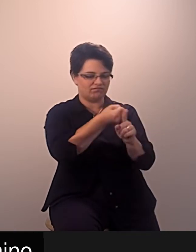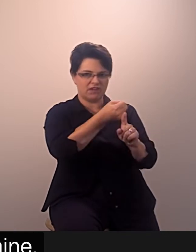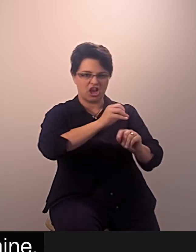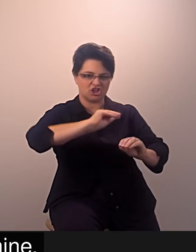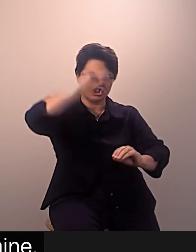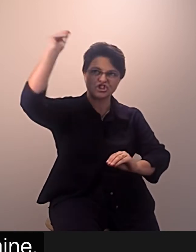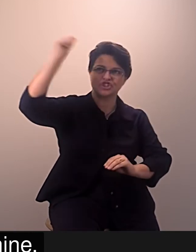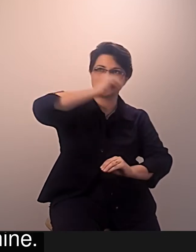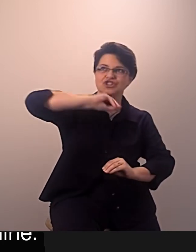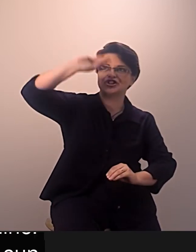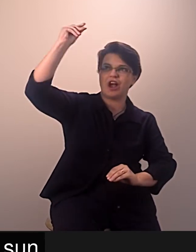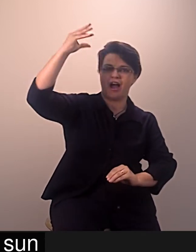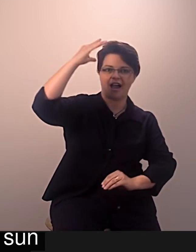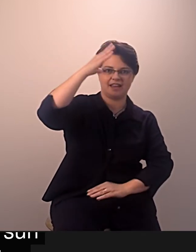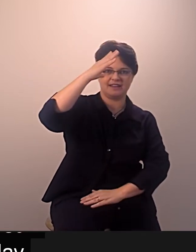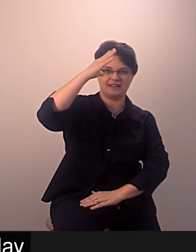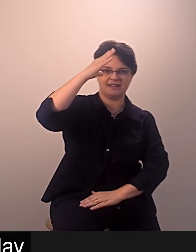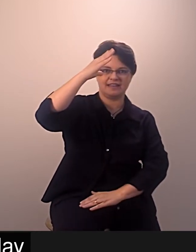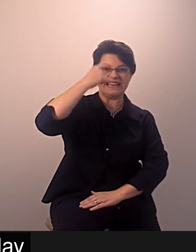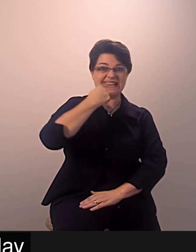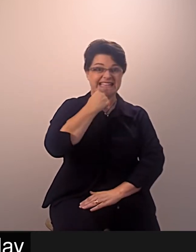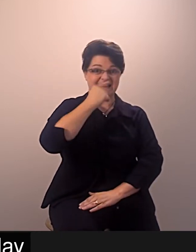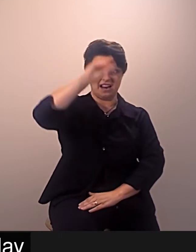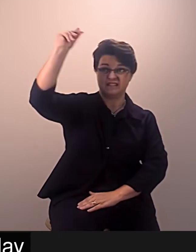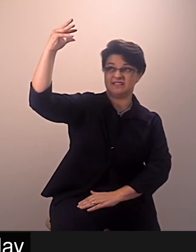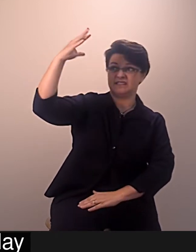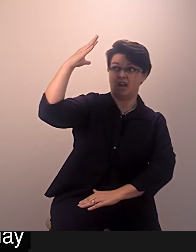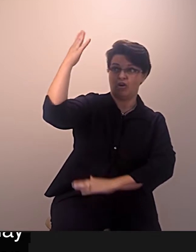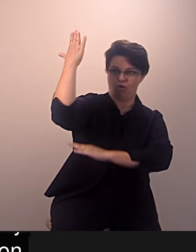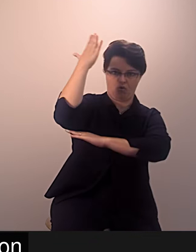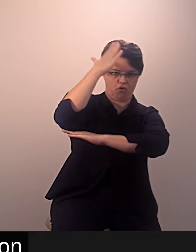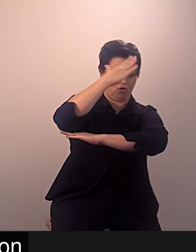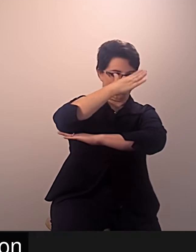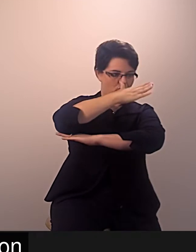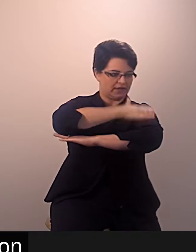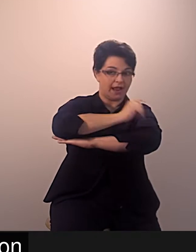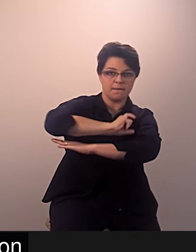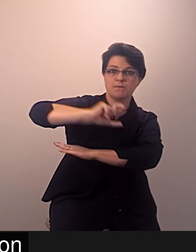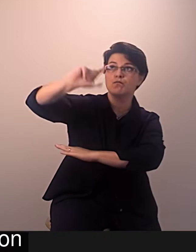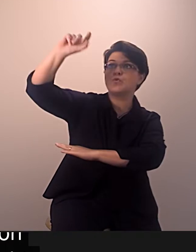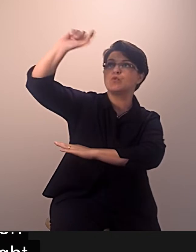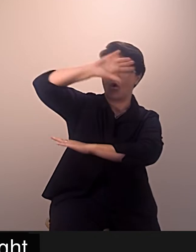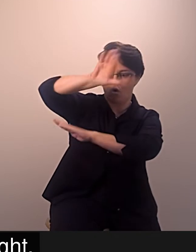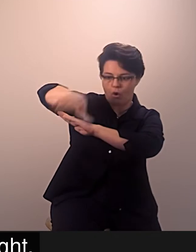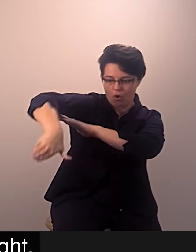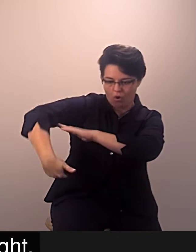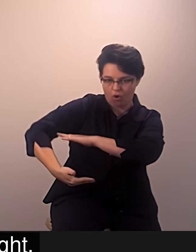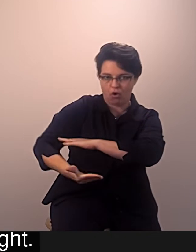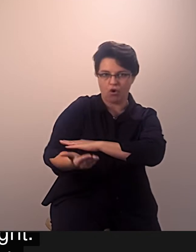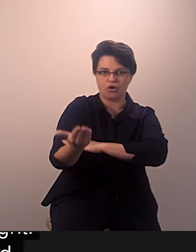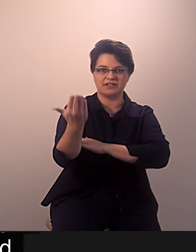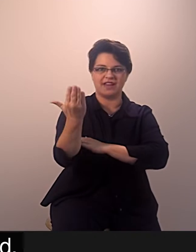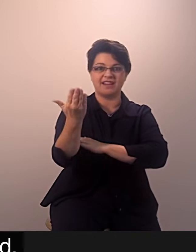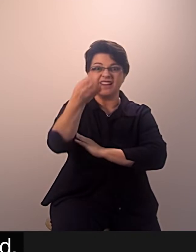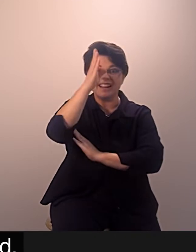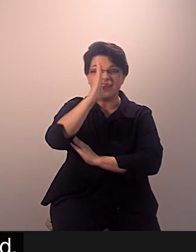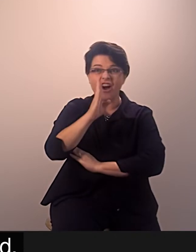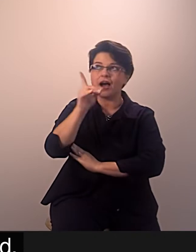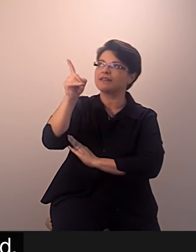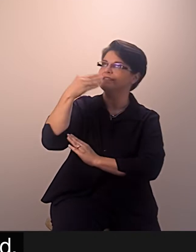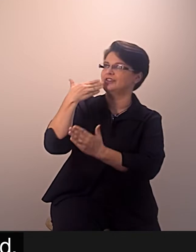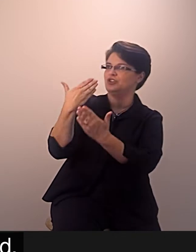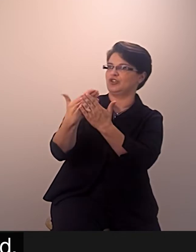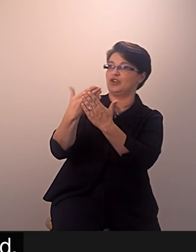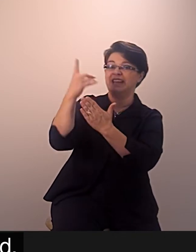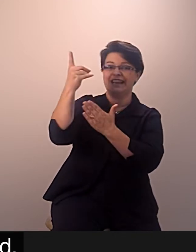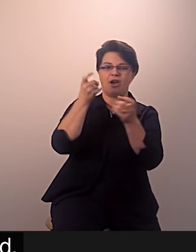the sun to rule the day and the moon to rule the night. God is good, and He rules over